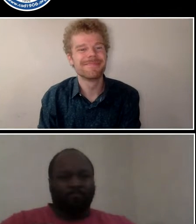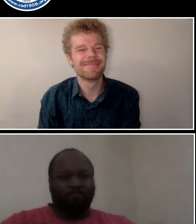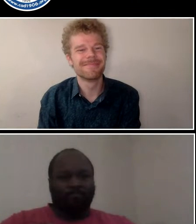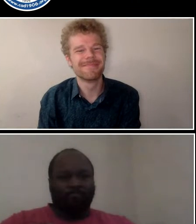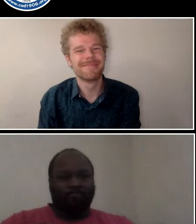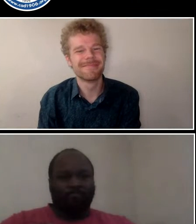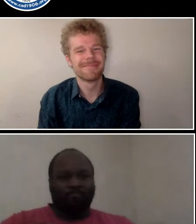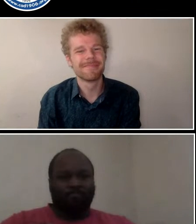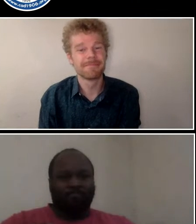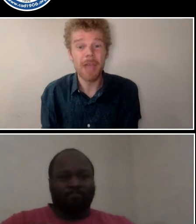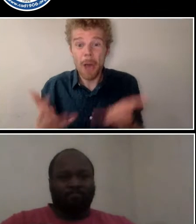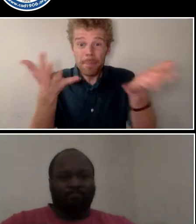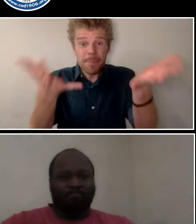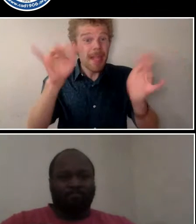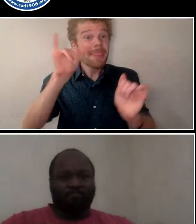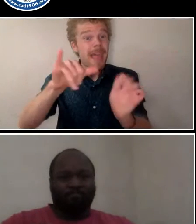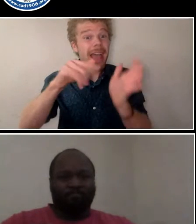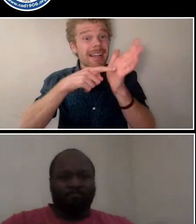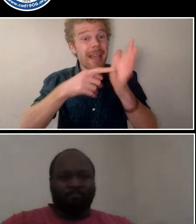district.